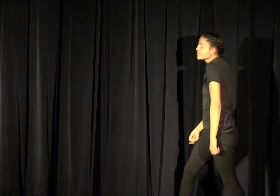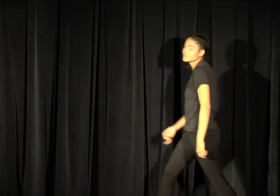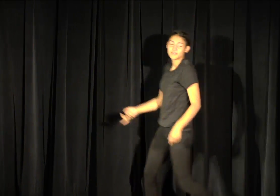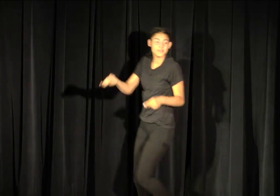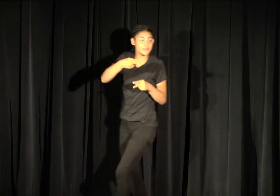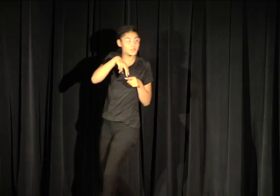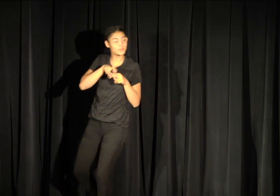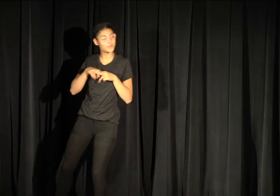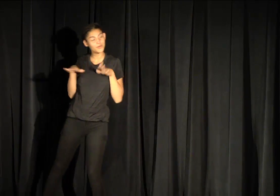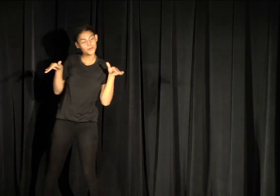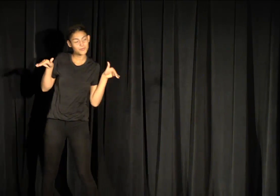arms.